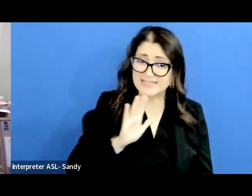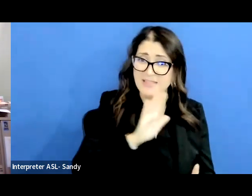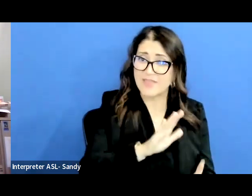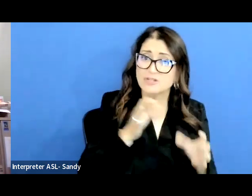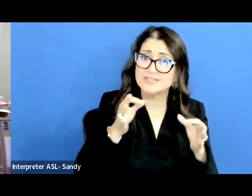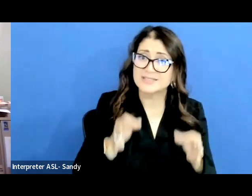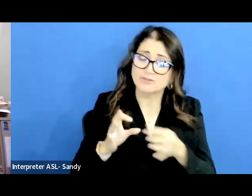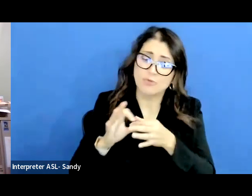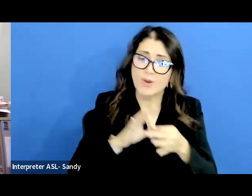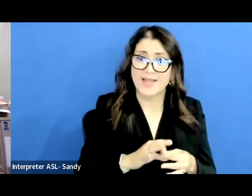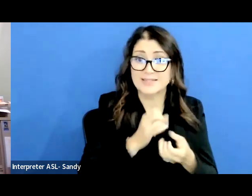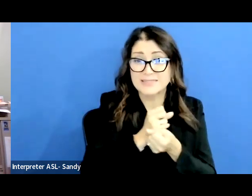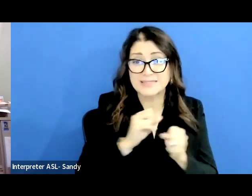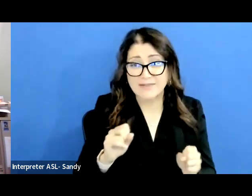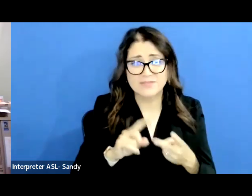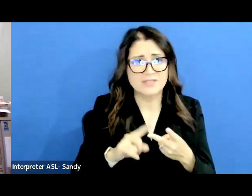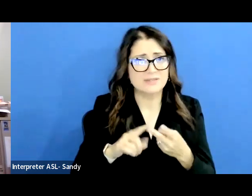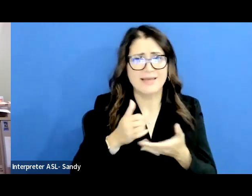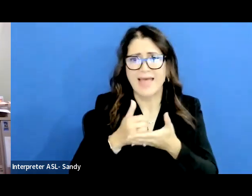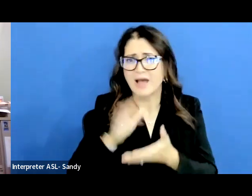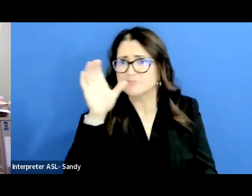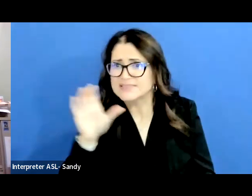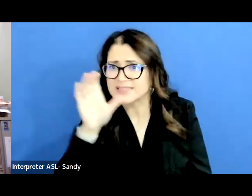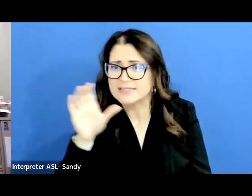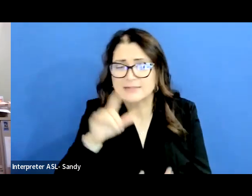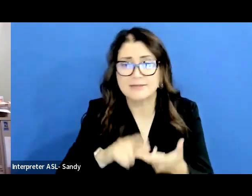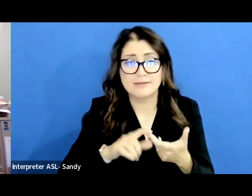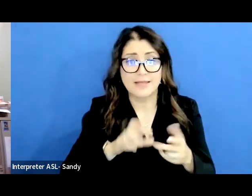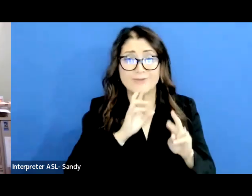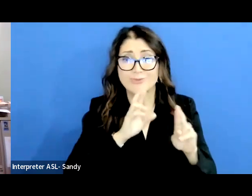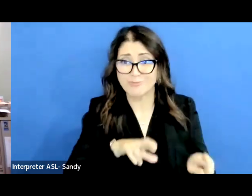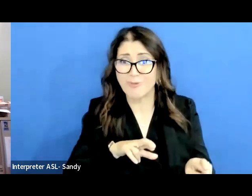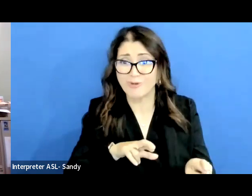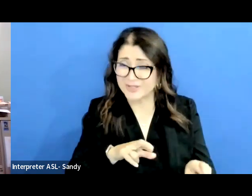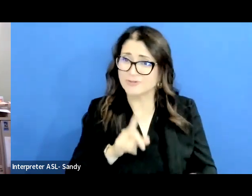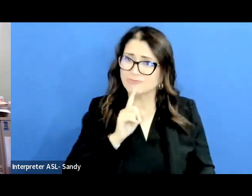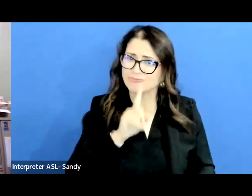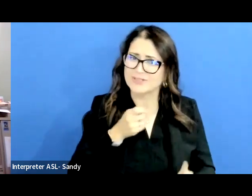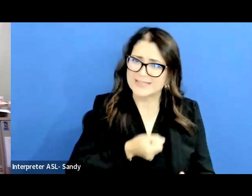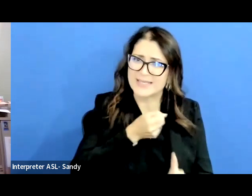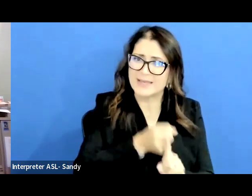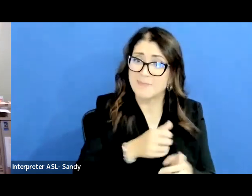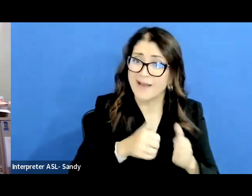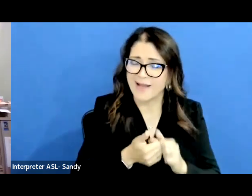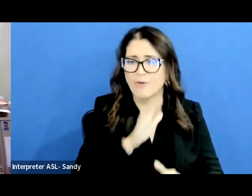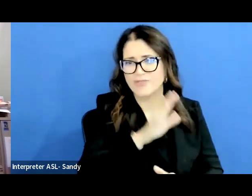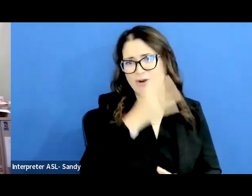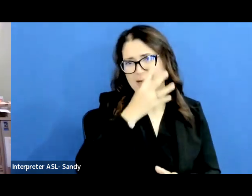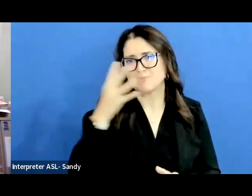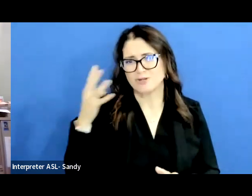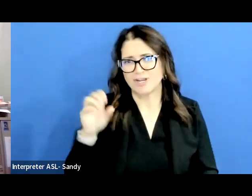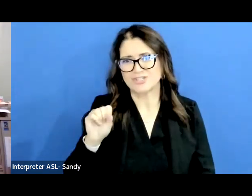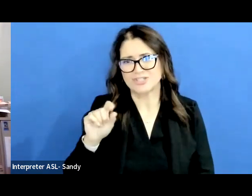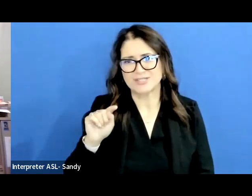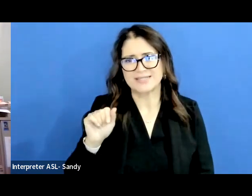to safety, help seeking, and reporting really is impacted by their immigration status, as well as a